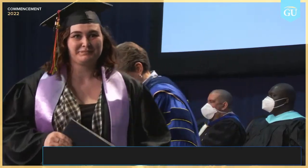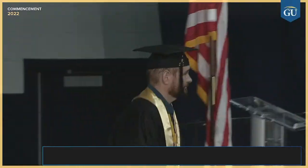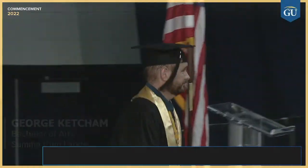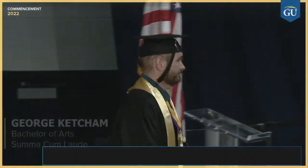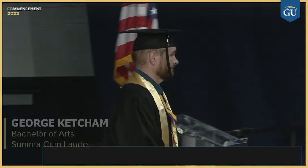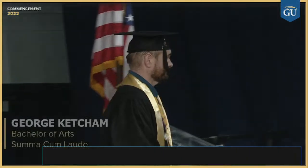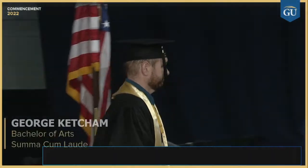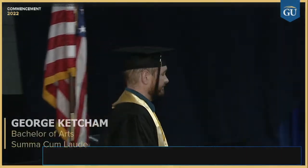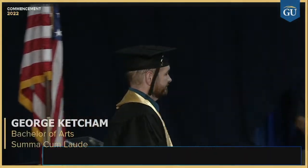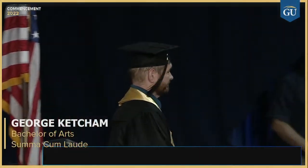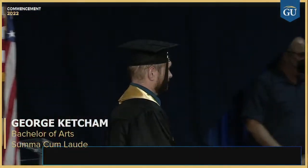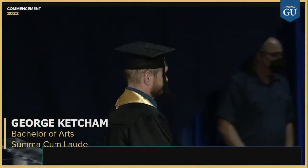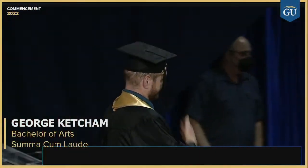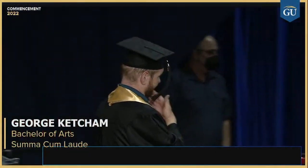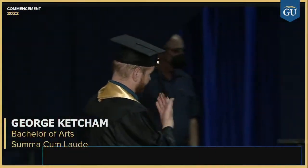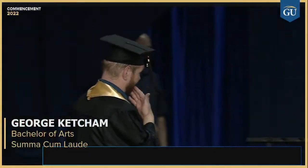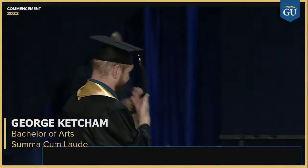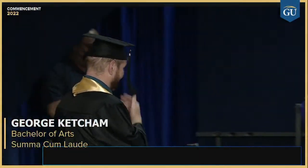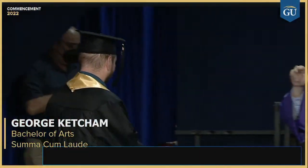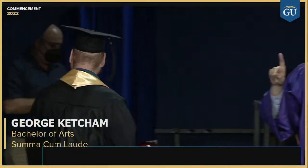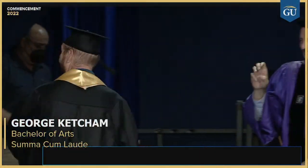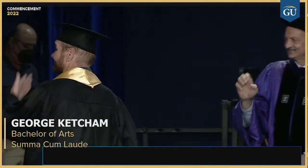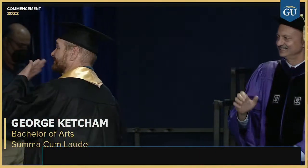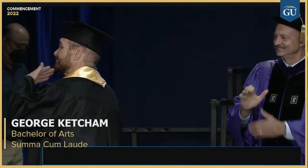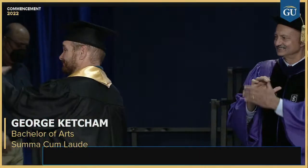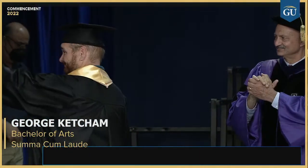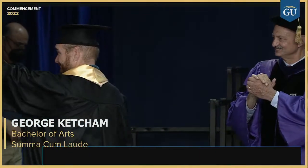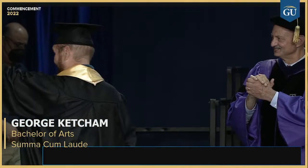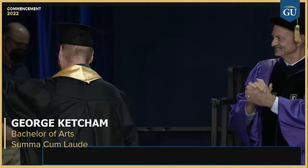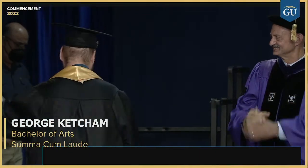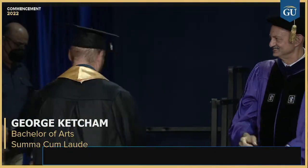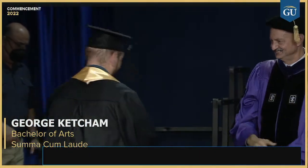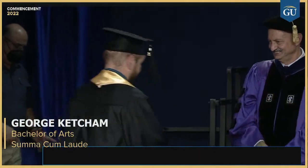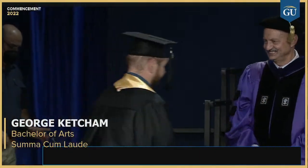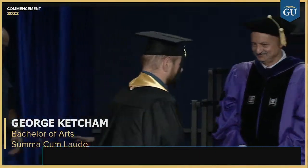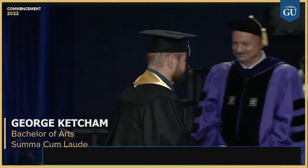George Ketchum, Bachelor of Arts, summa cum laude.